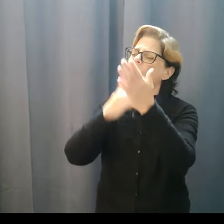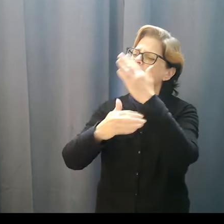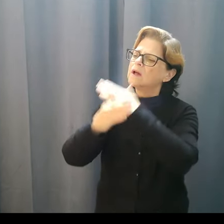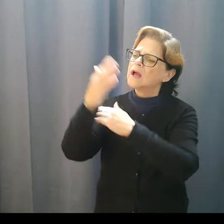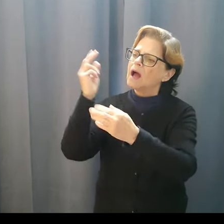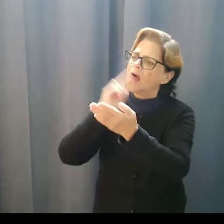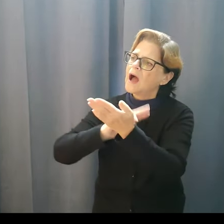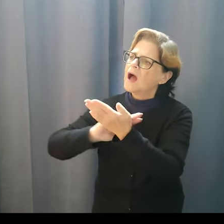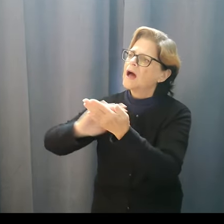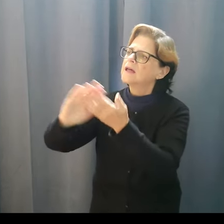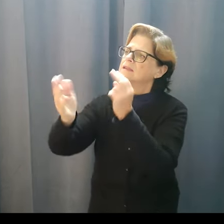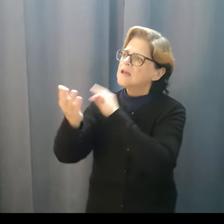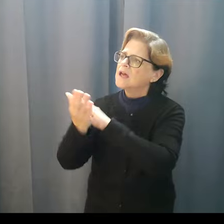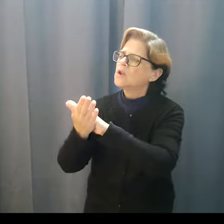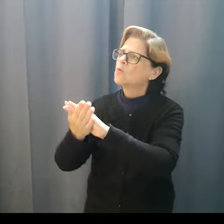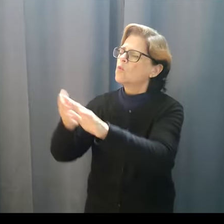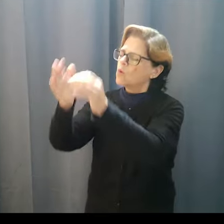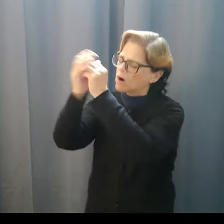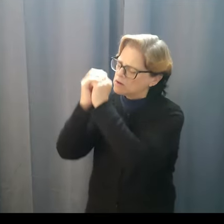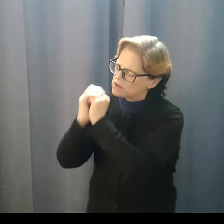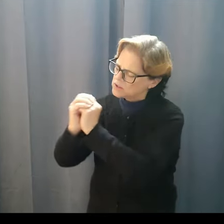holy.